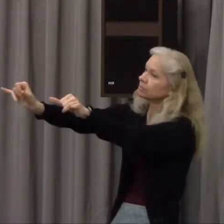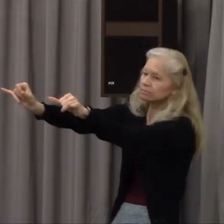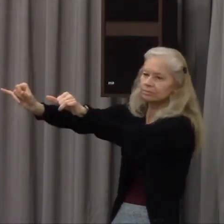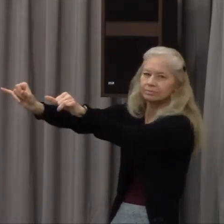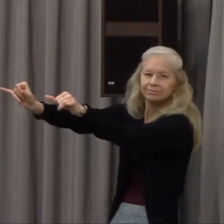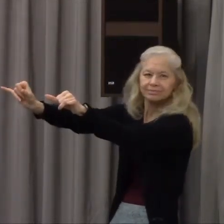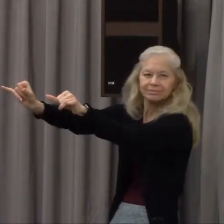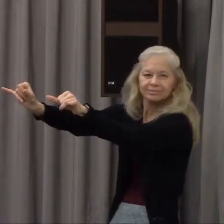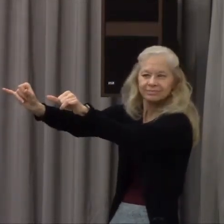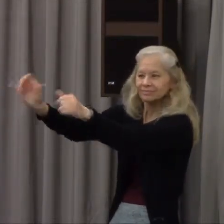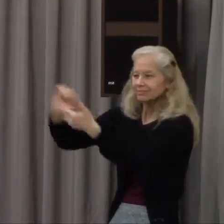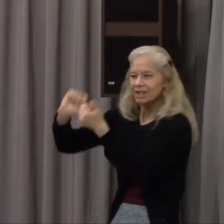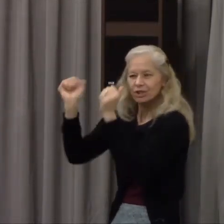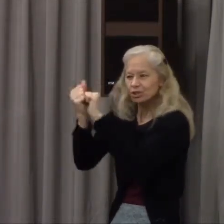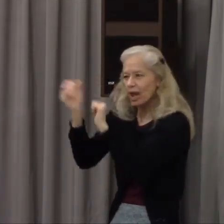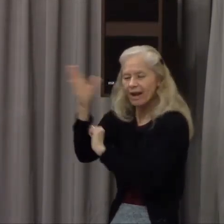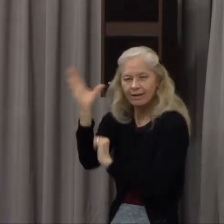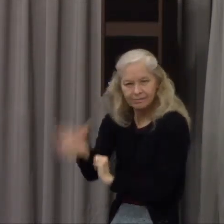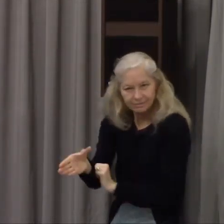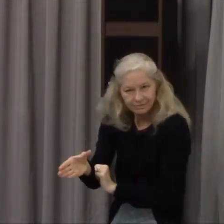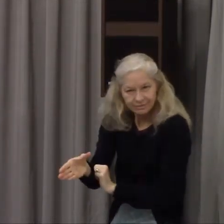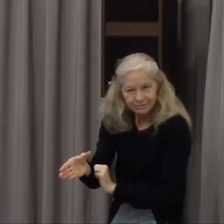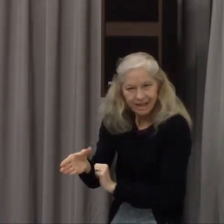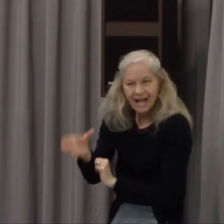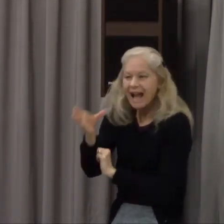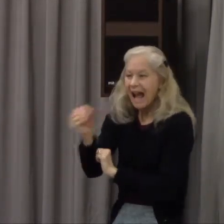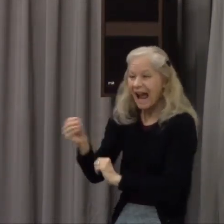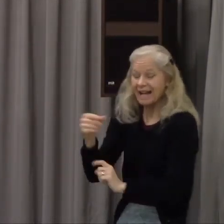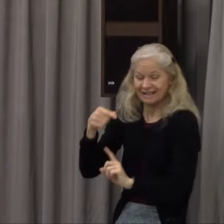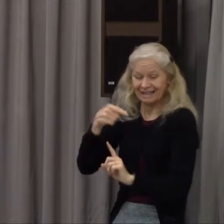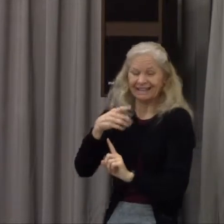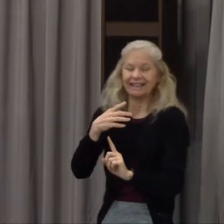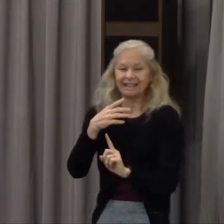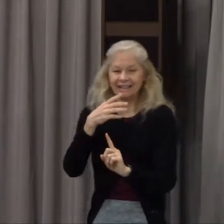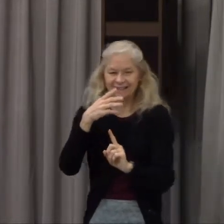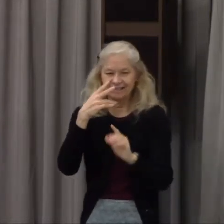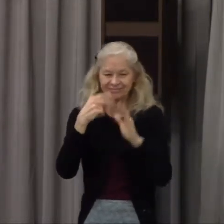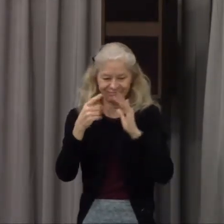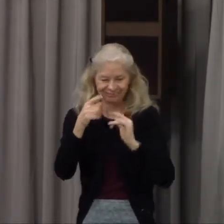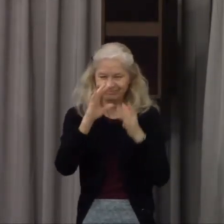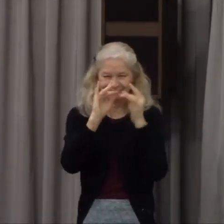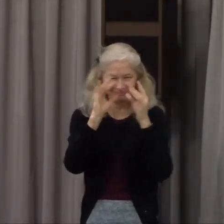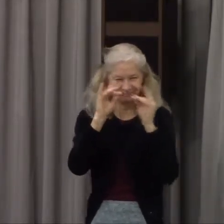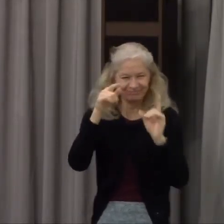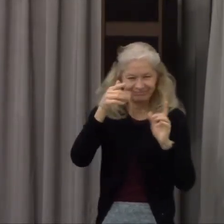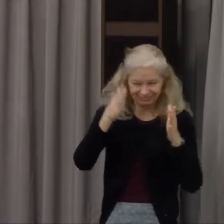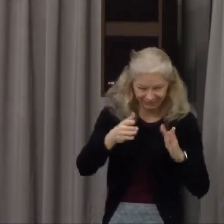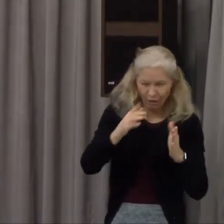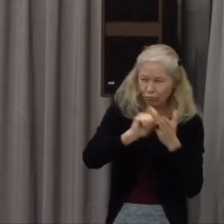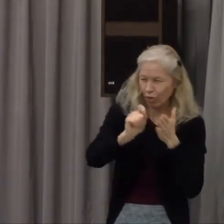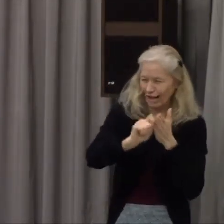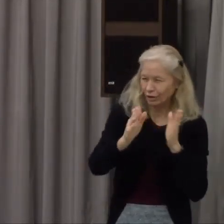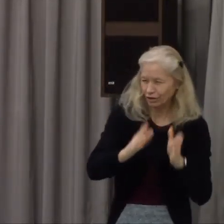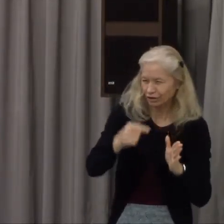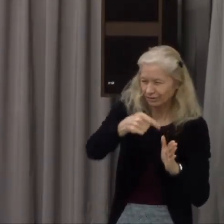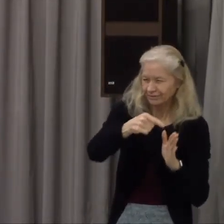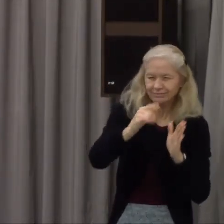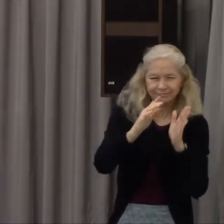earth, purified seven times. Thou shalt keep them. Thou shalt preserve them from this generation